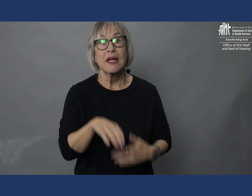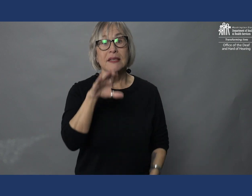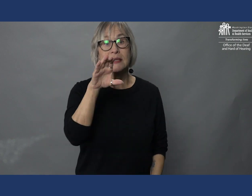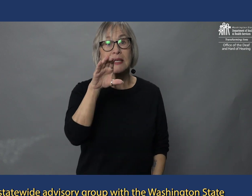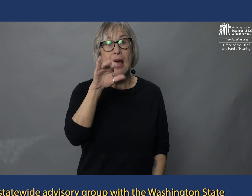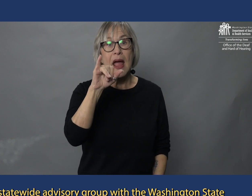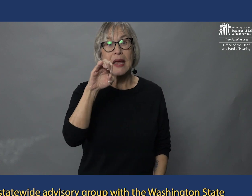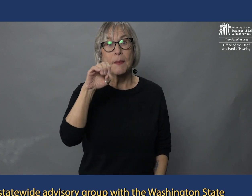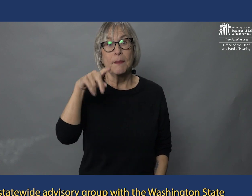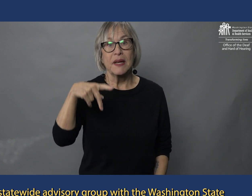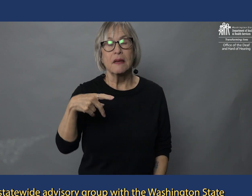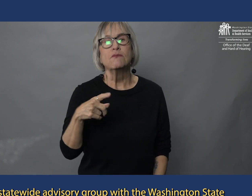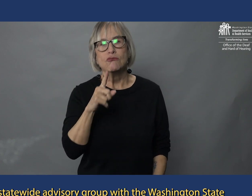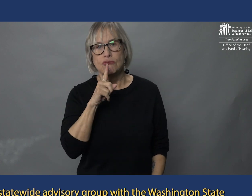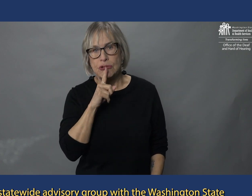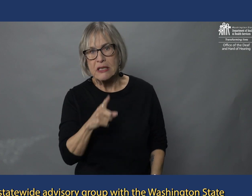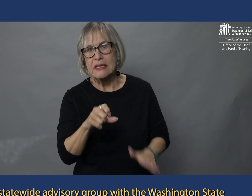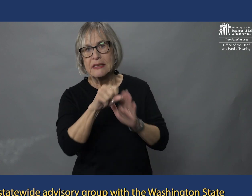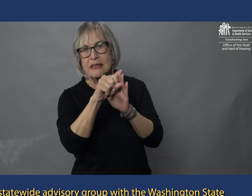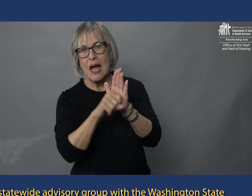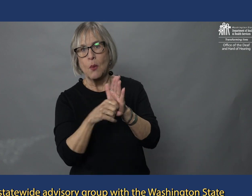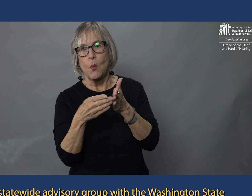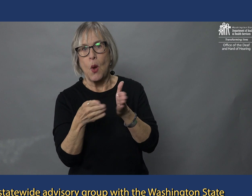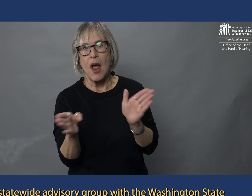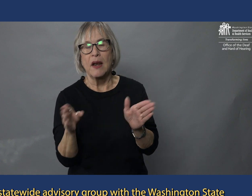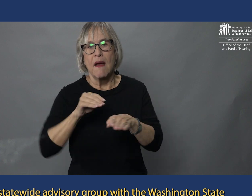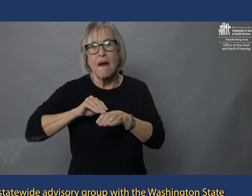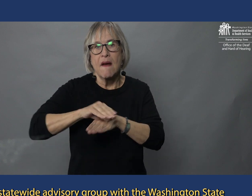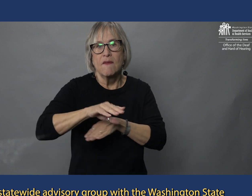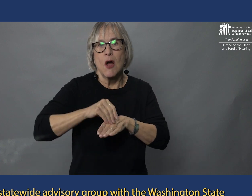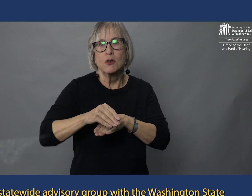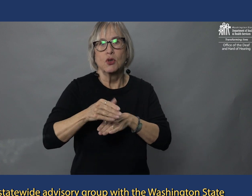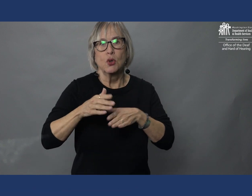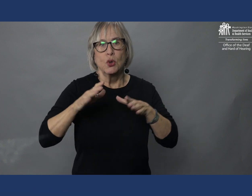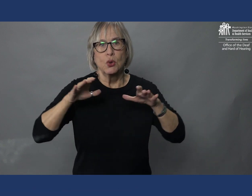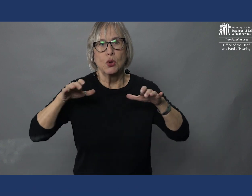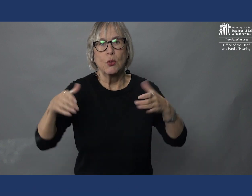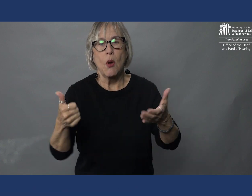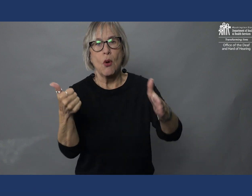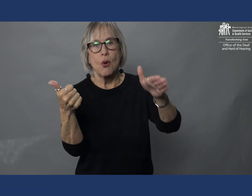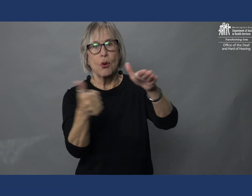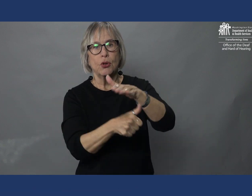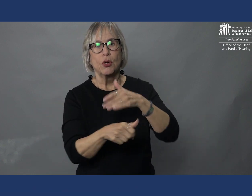CIEP is a statewide advisory group with the Washington State Independent Living Council, WASILC.